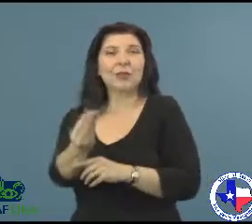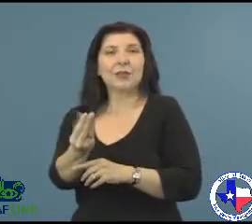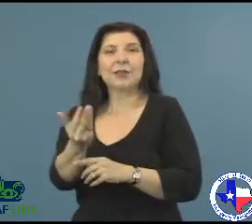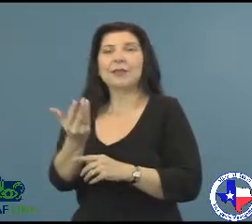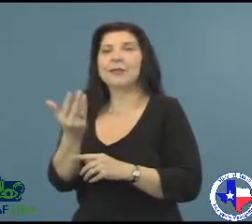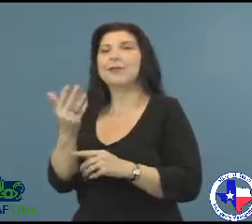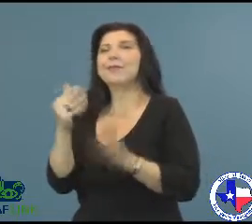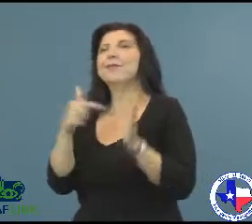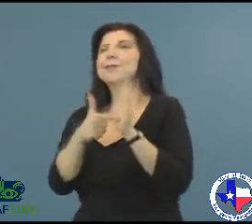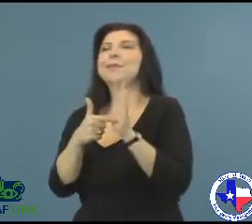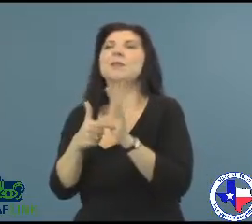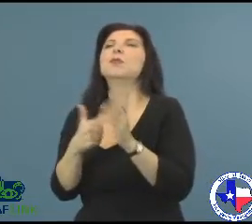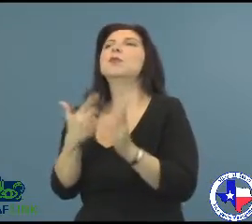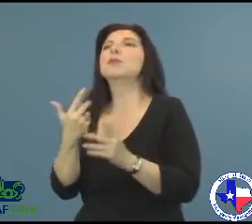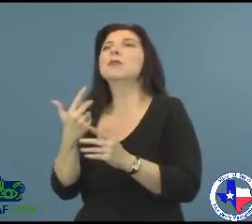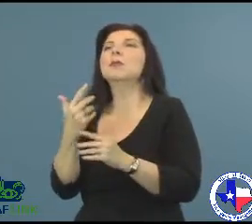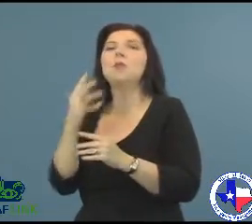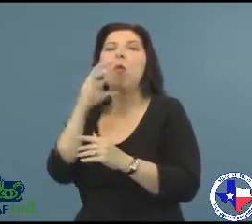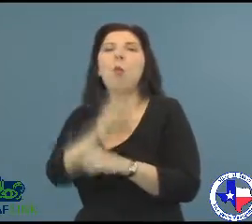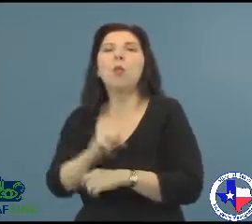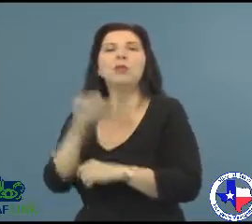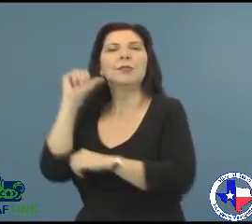cans, and flower pot bases.